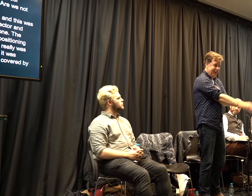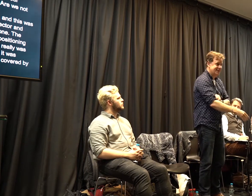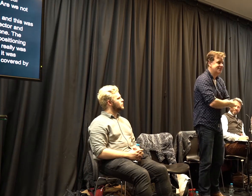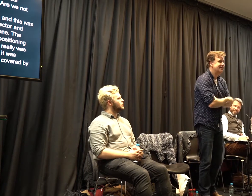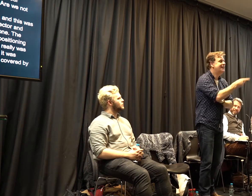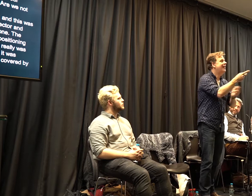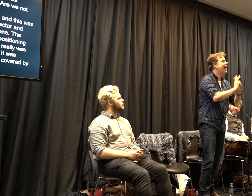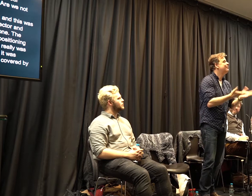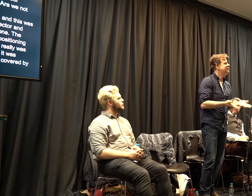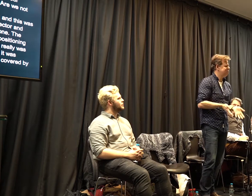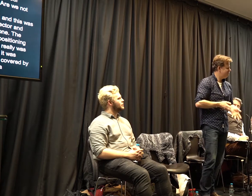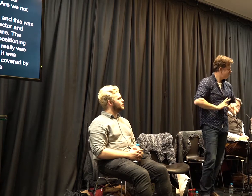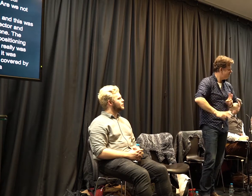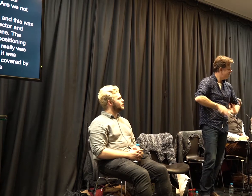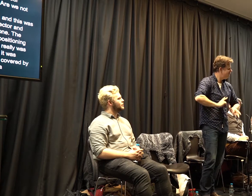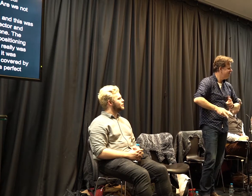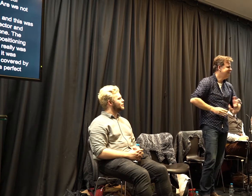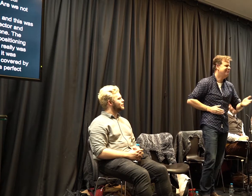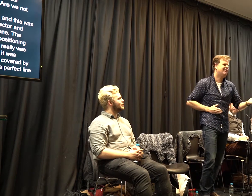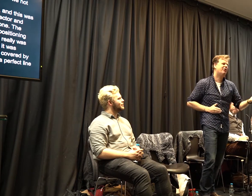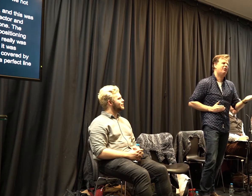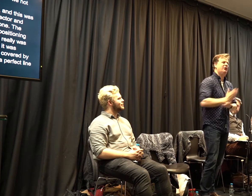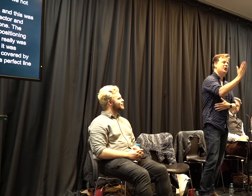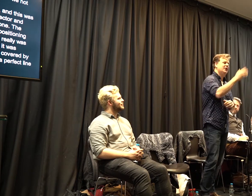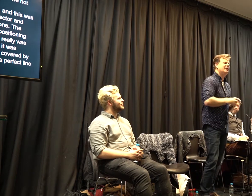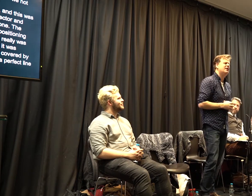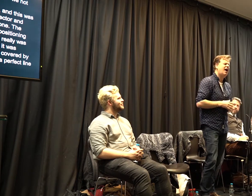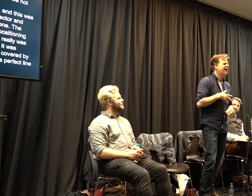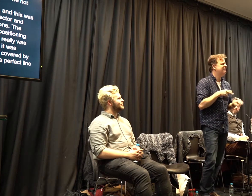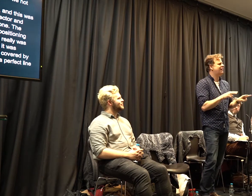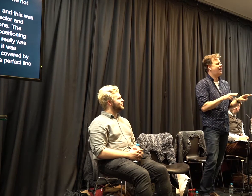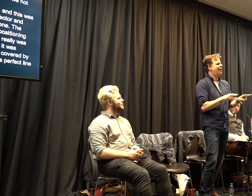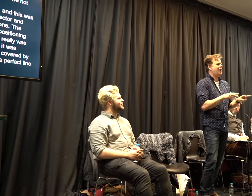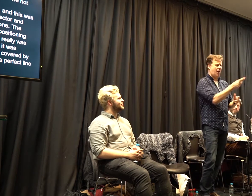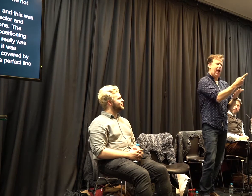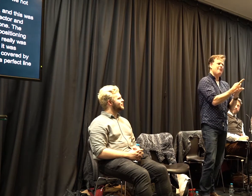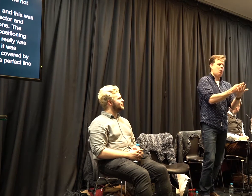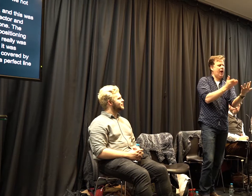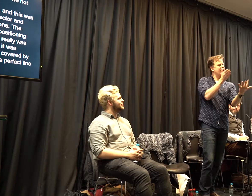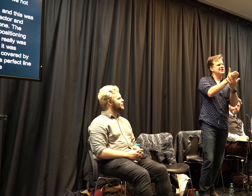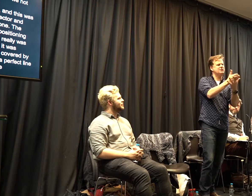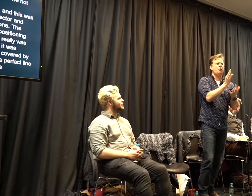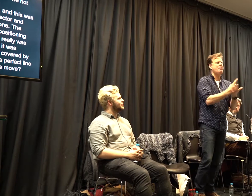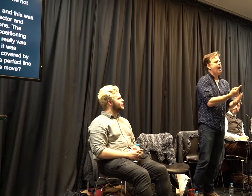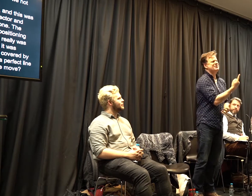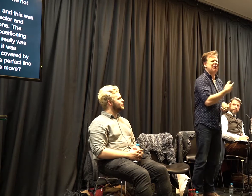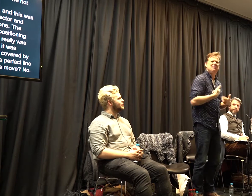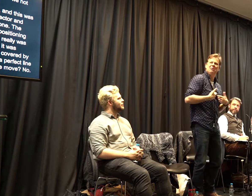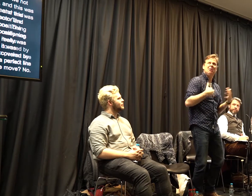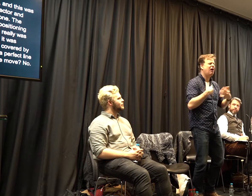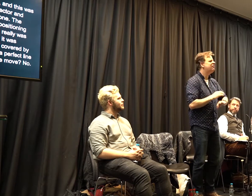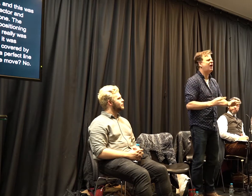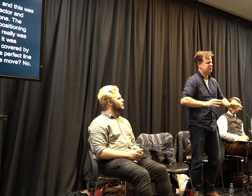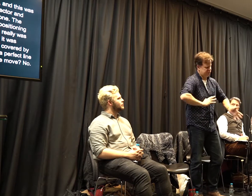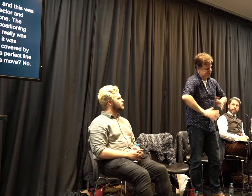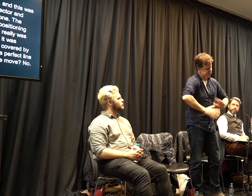It was a perfect line down the middle of him. Did he stop? Did he move? No. He continued. It